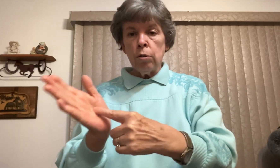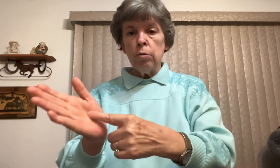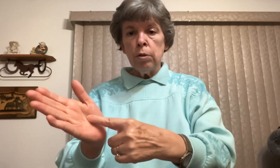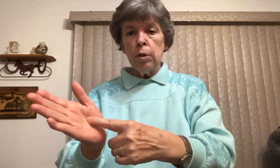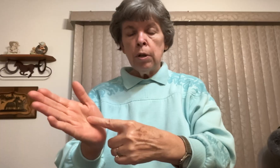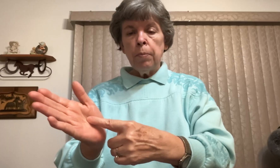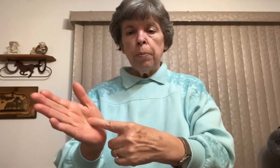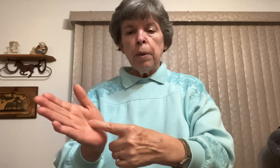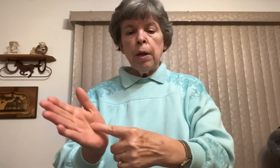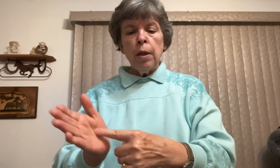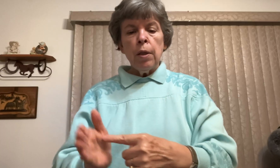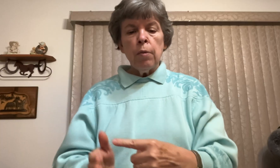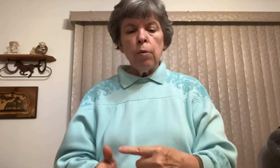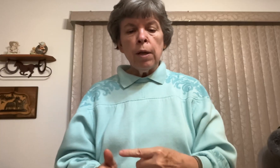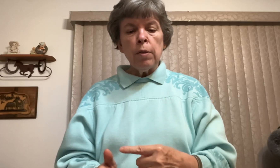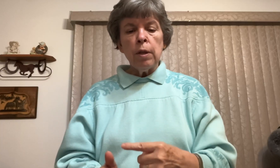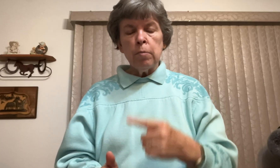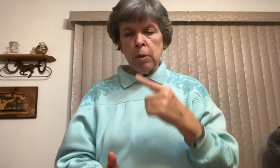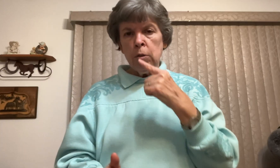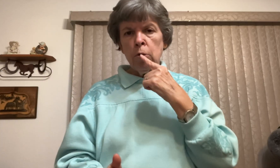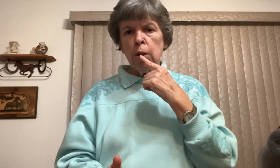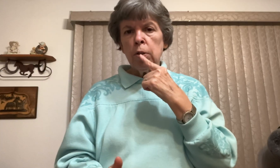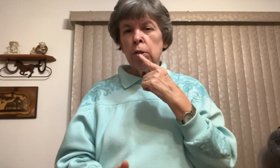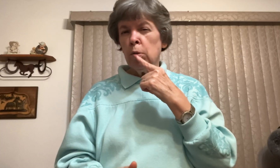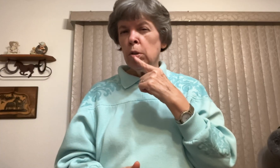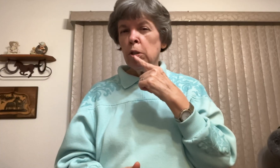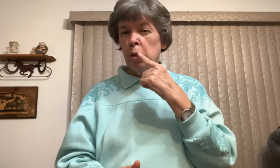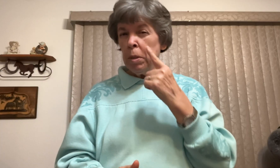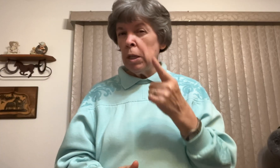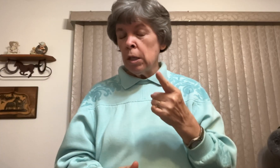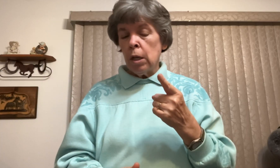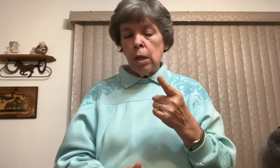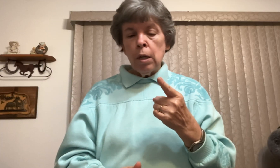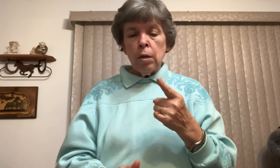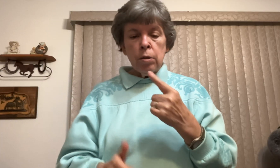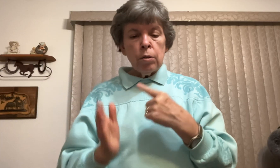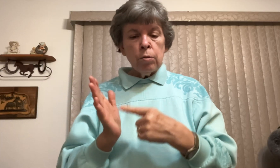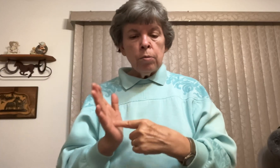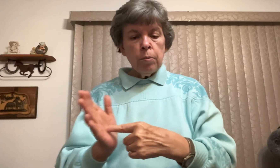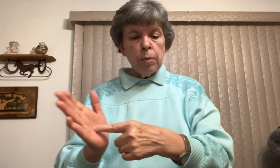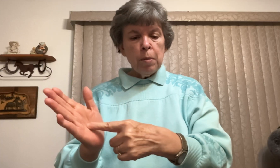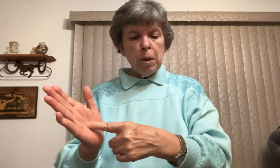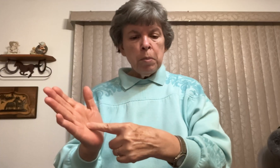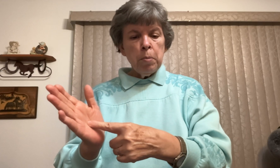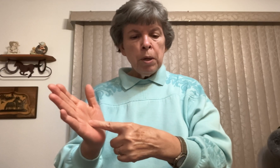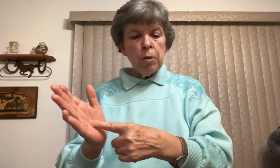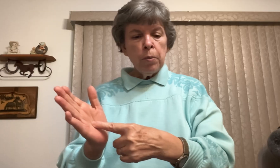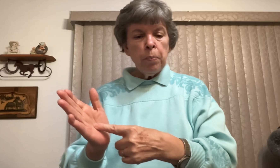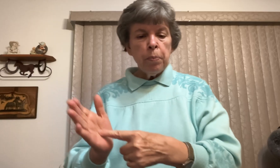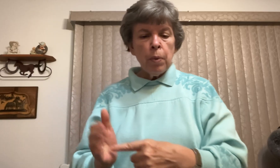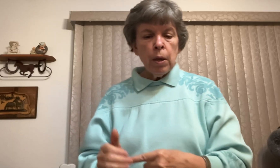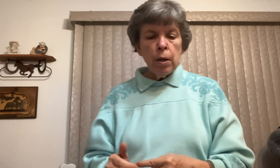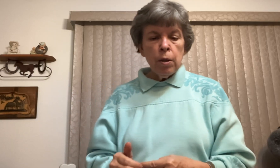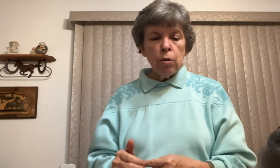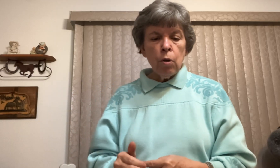shown rather than, because crosses don't really speak. So that might be better.